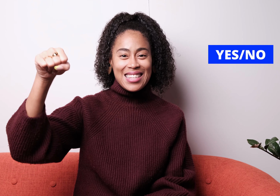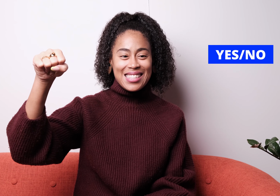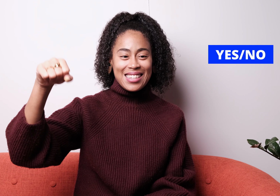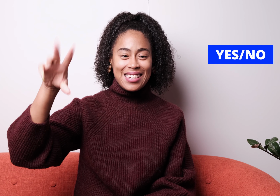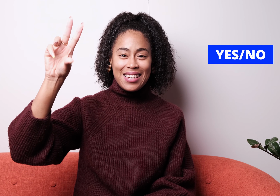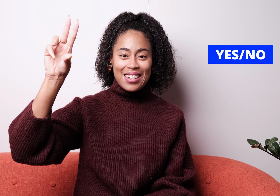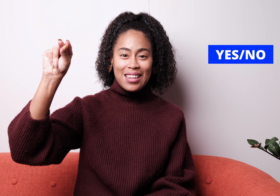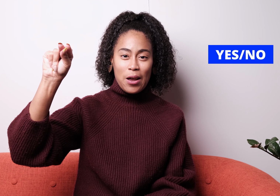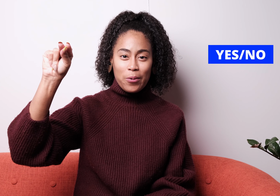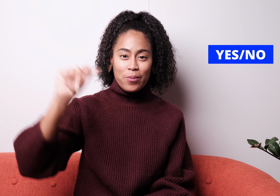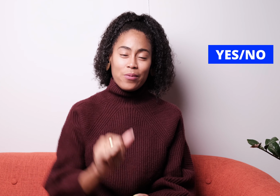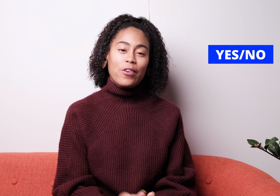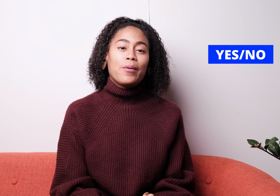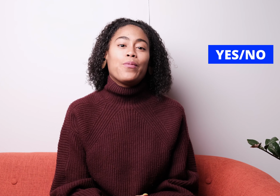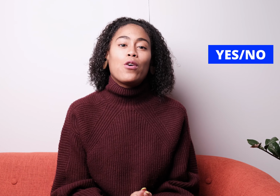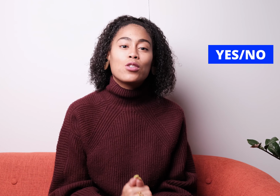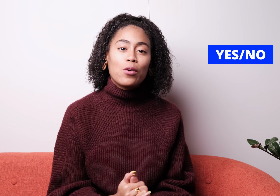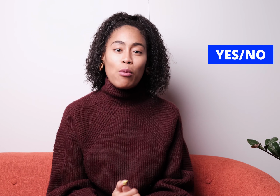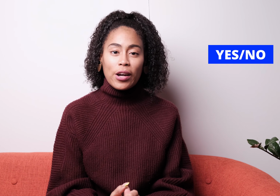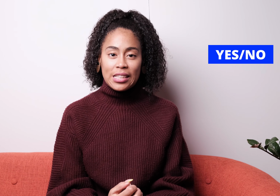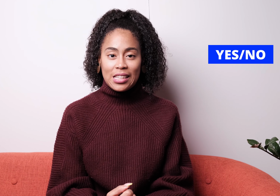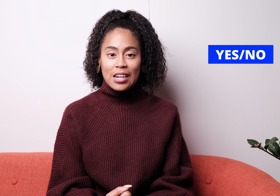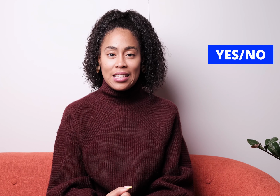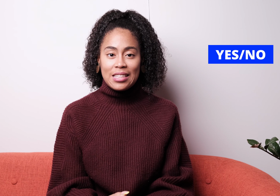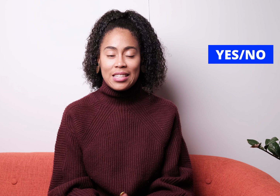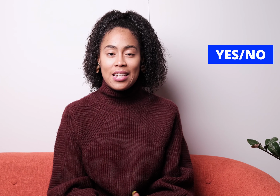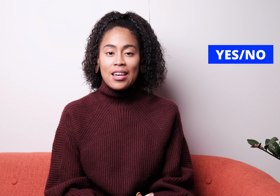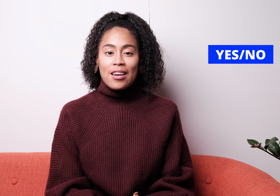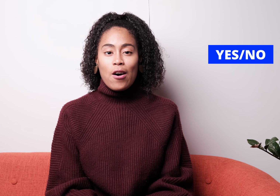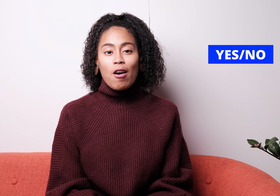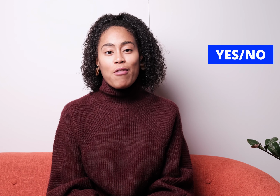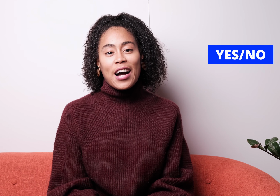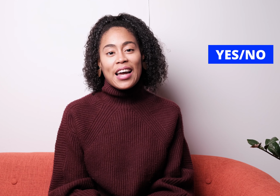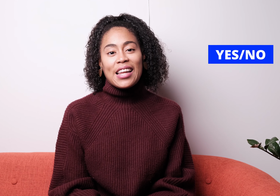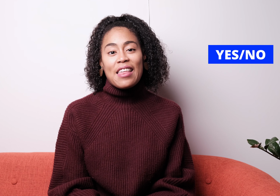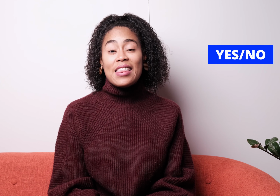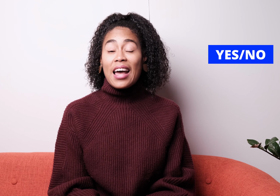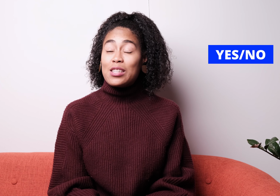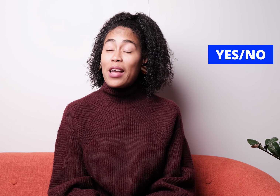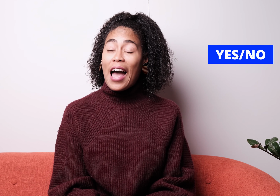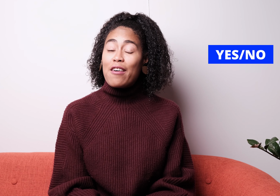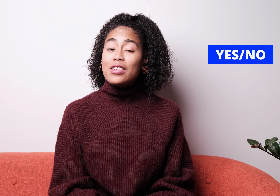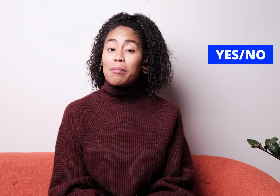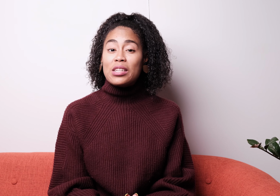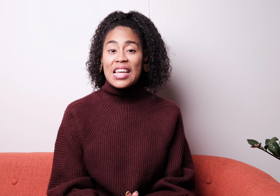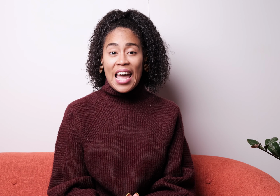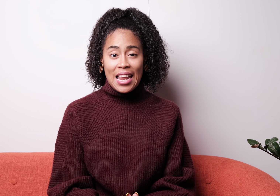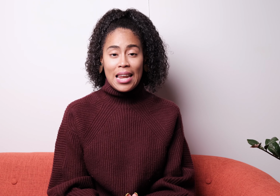Yes, no. Right? Also important signs. All right. Next we have number 10, and